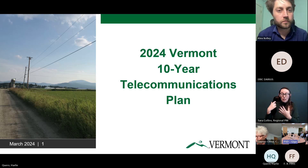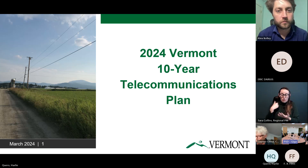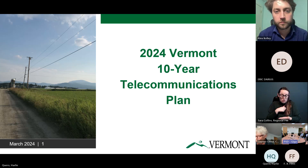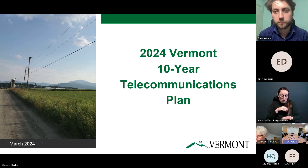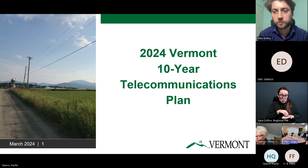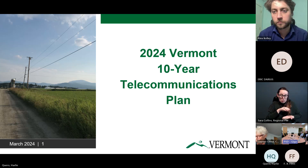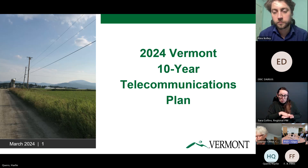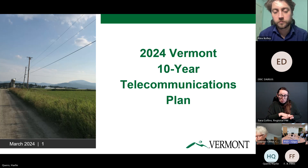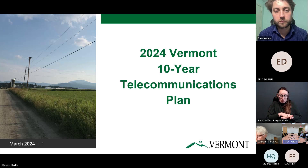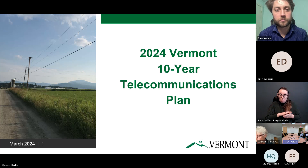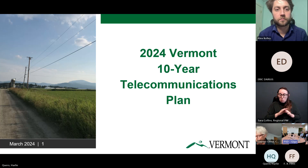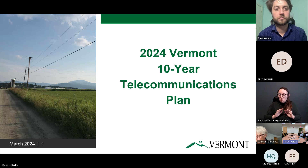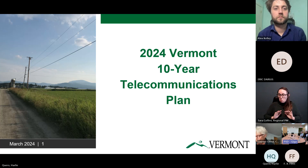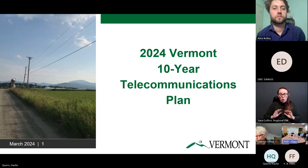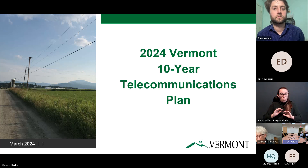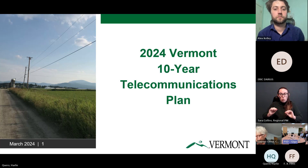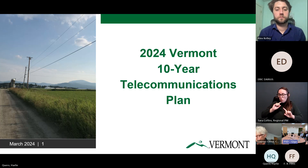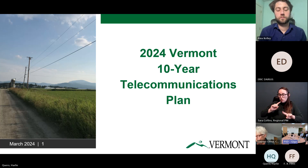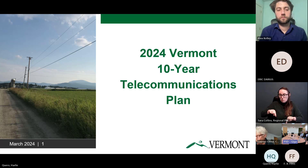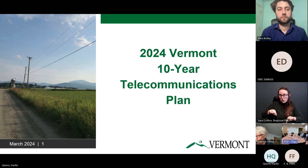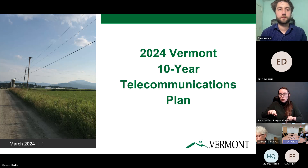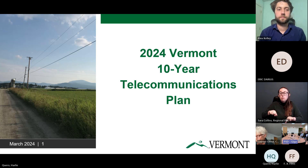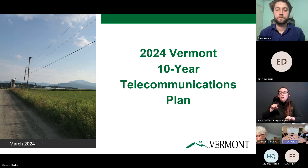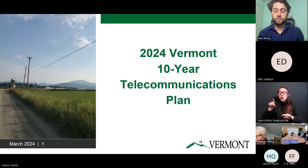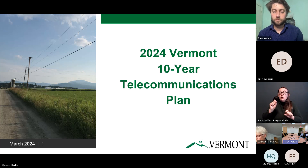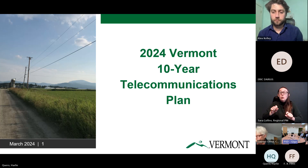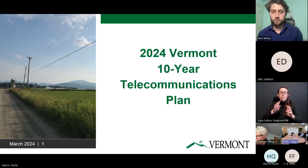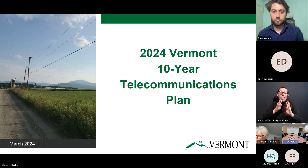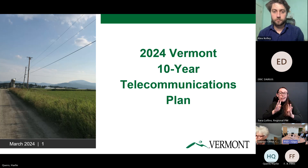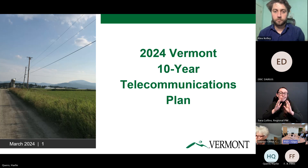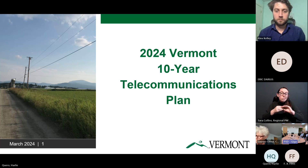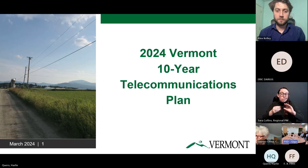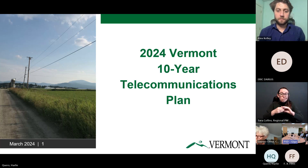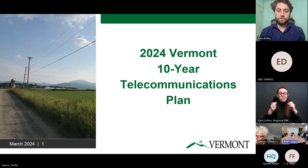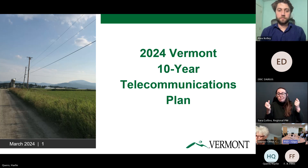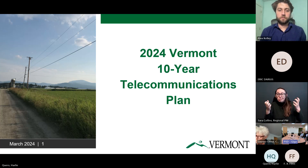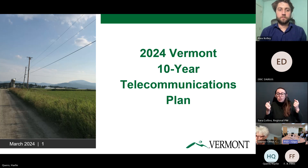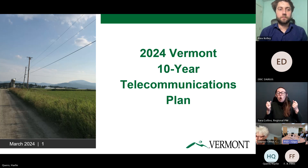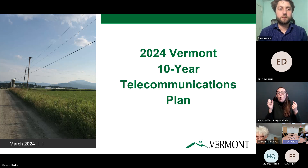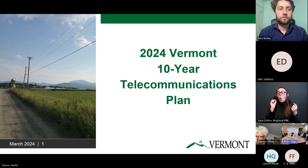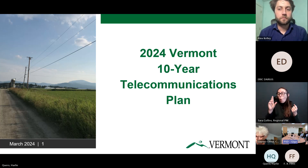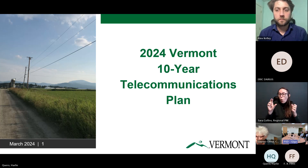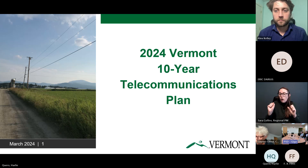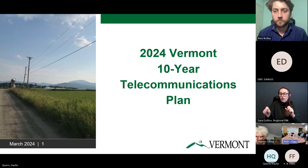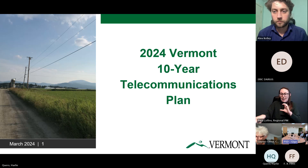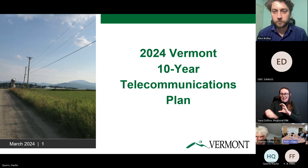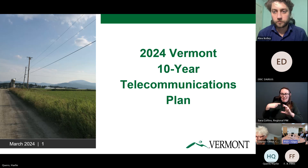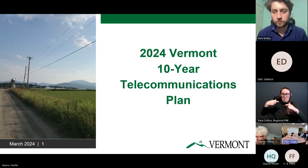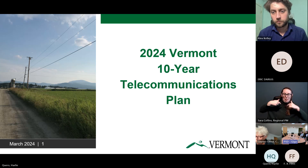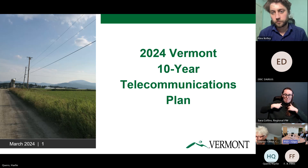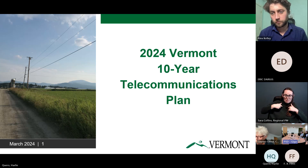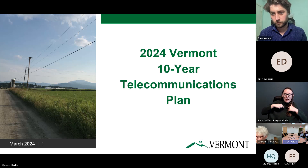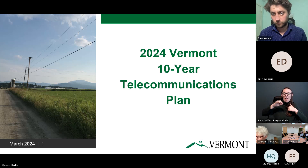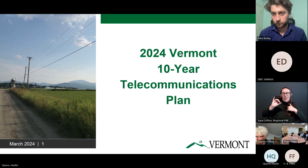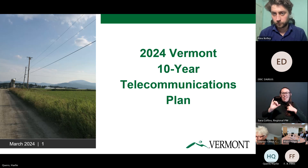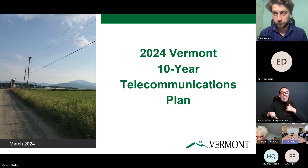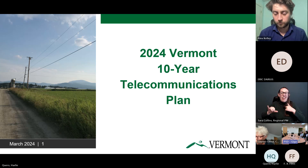If you'd rather, you can email it to me or the psd.telecom email address on the website, and we will answer the questions.